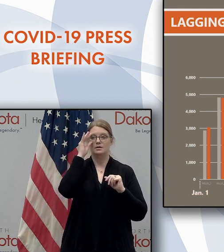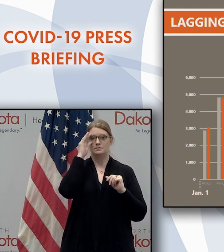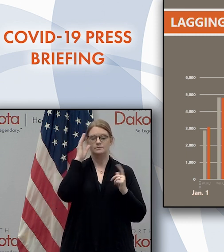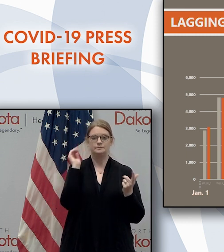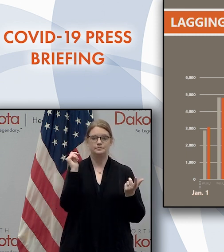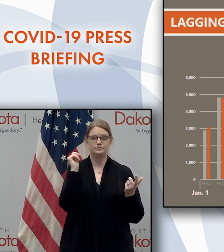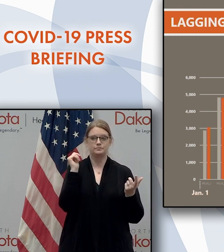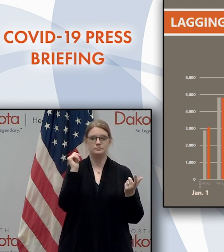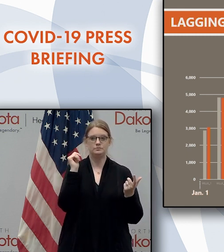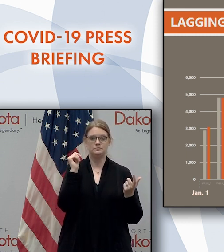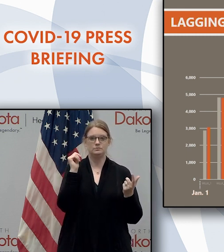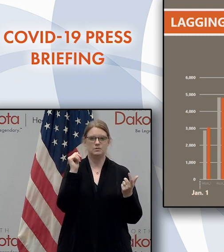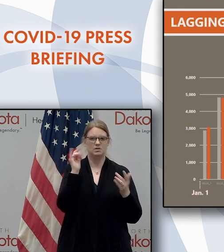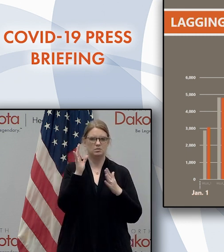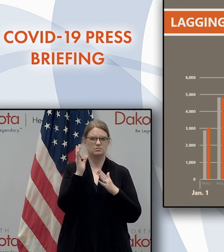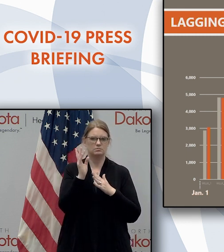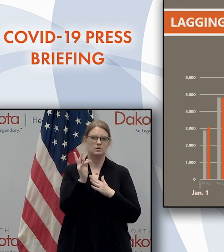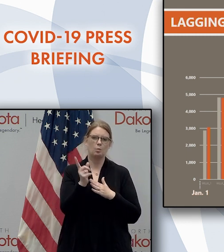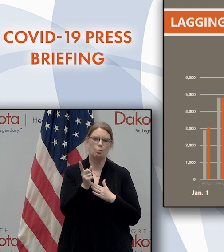spring initial